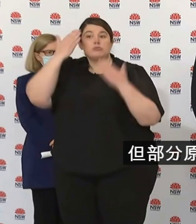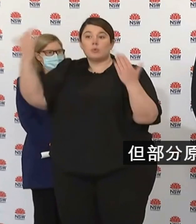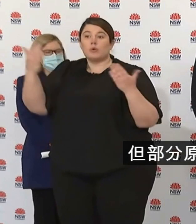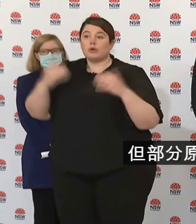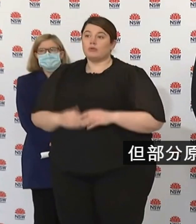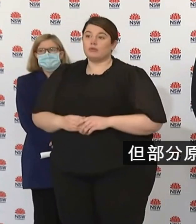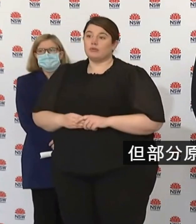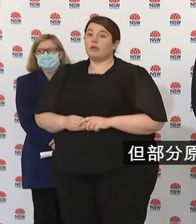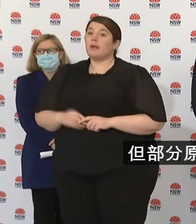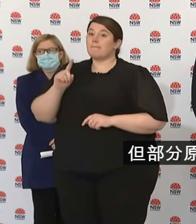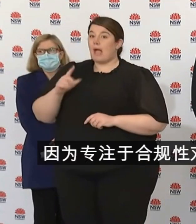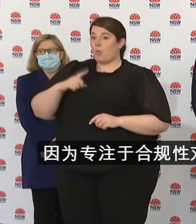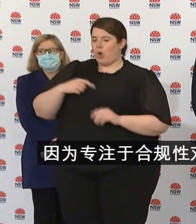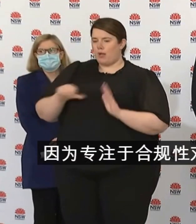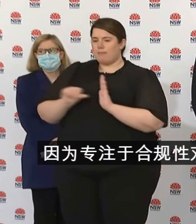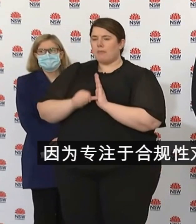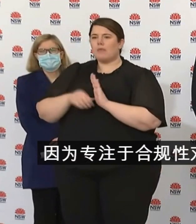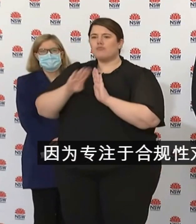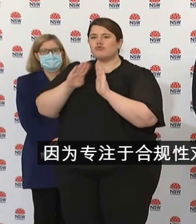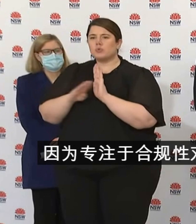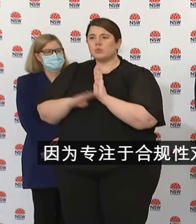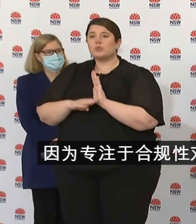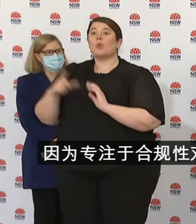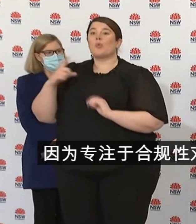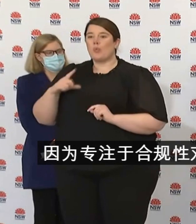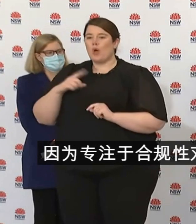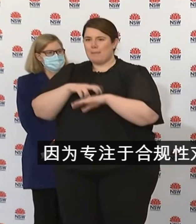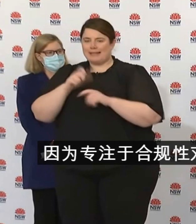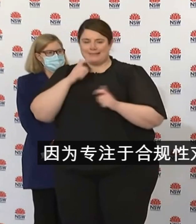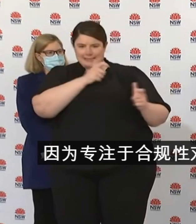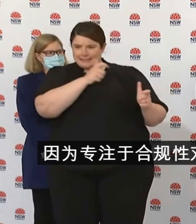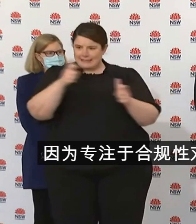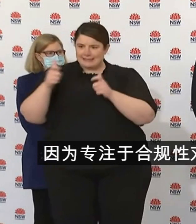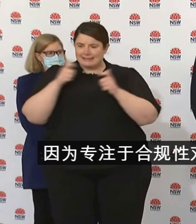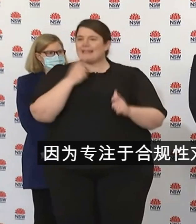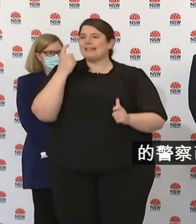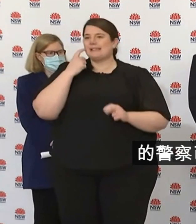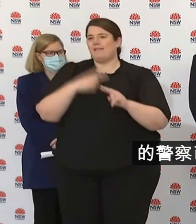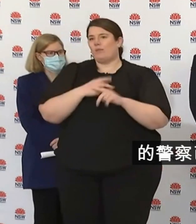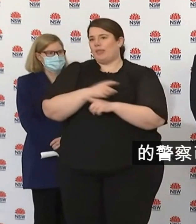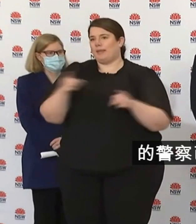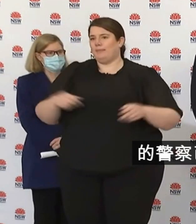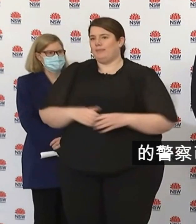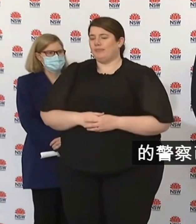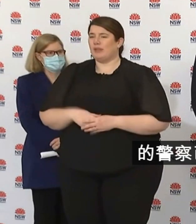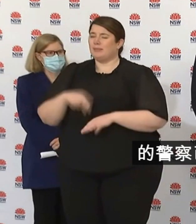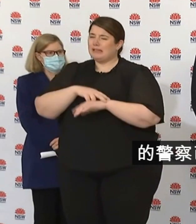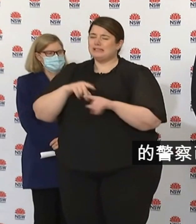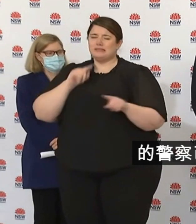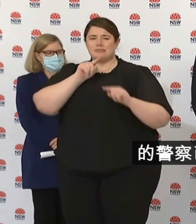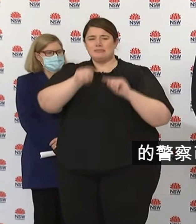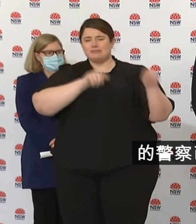for police to enforce because it's really important for us to focus on compliance. We've had thousands of police out in force